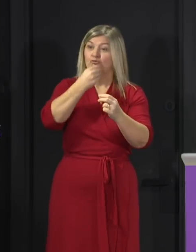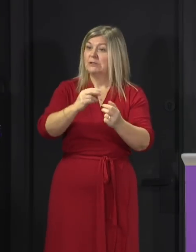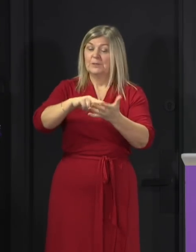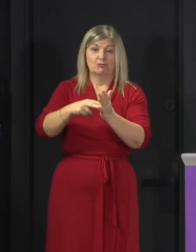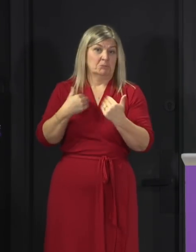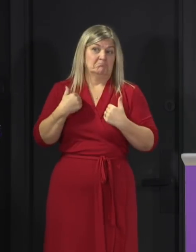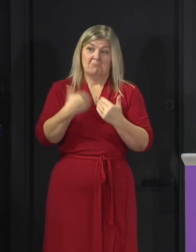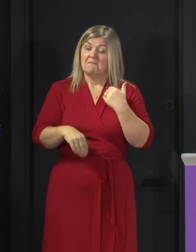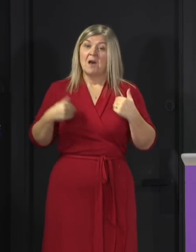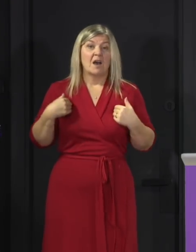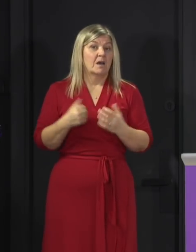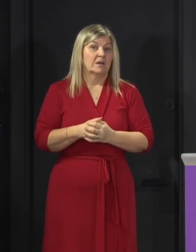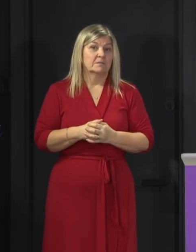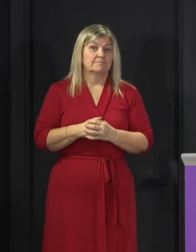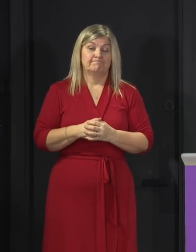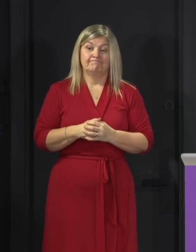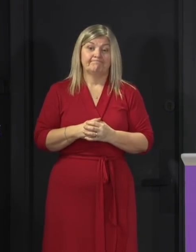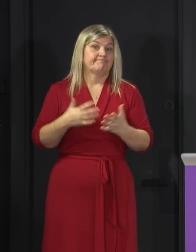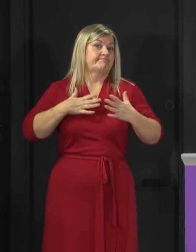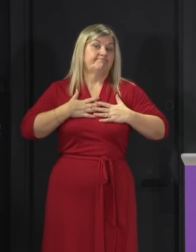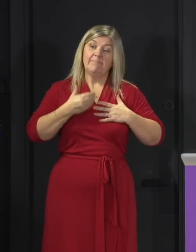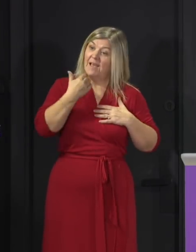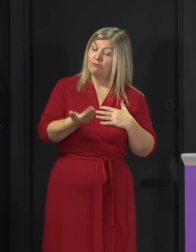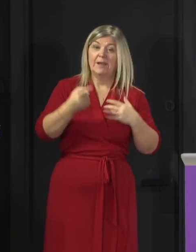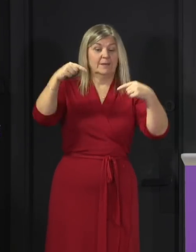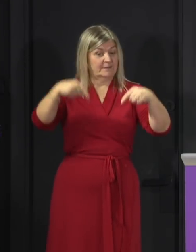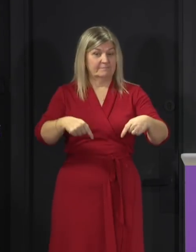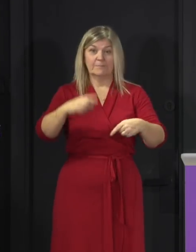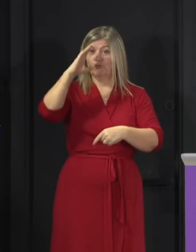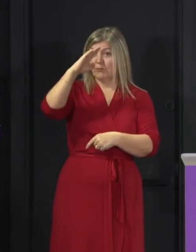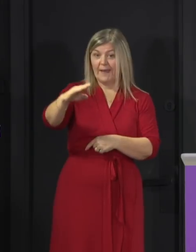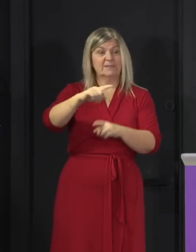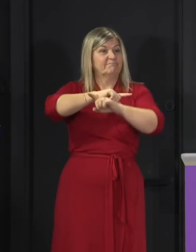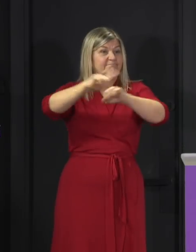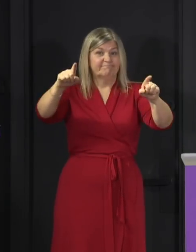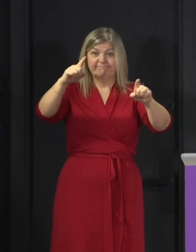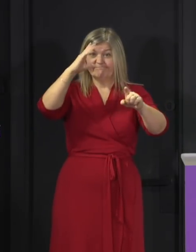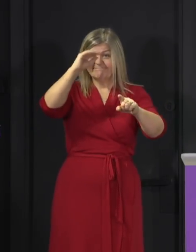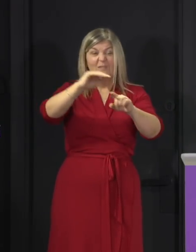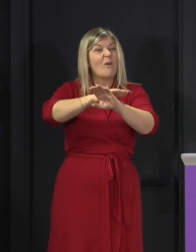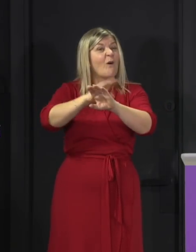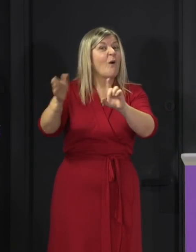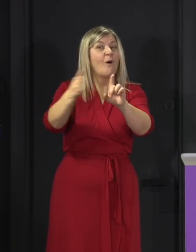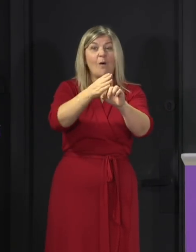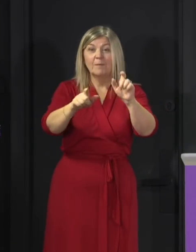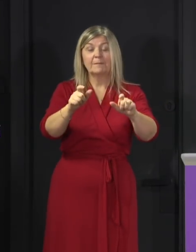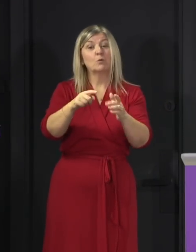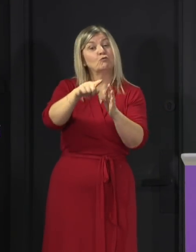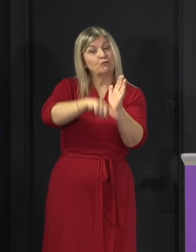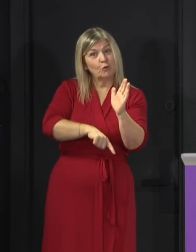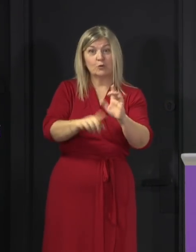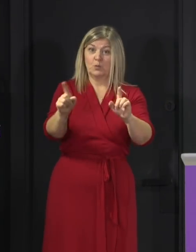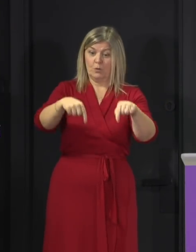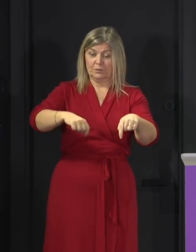arrangements. All I do every day is stand here and remind everybody what the rules are that are designed to keep all